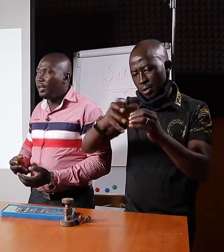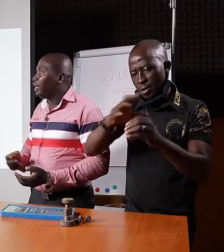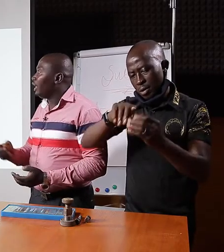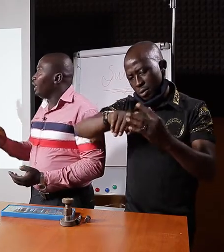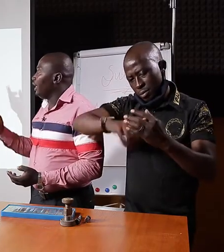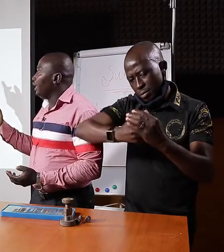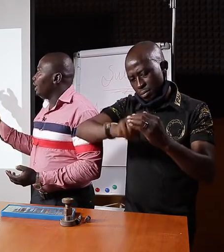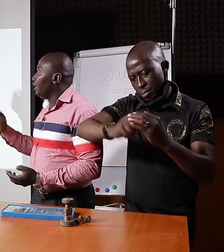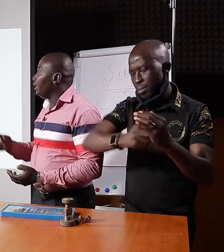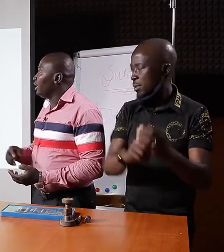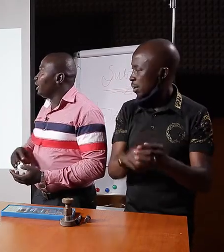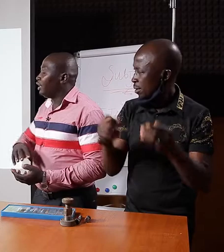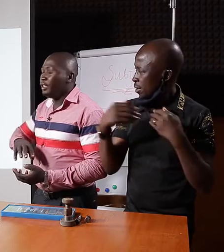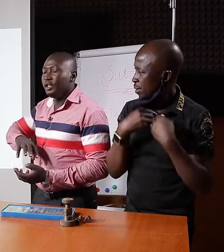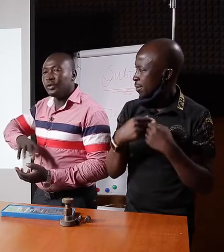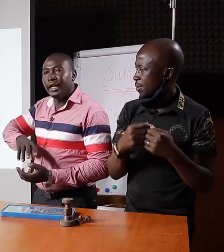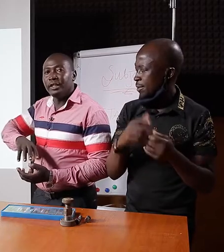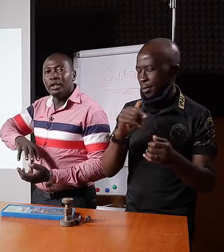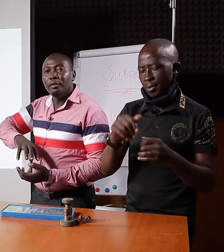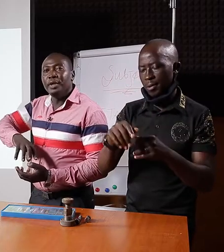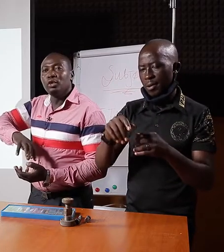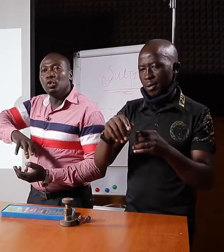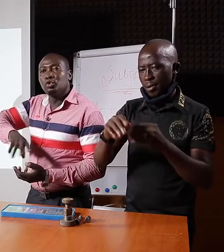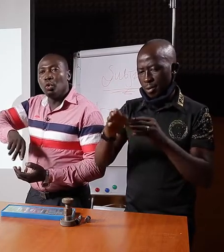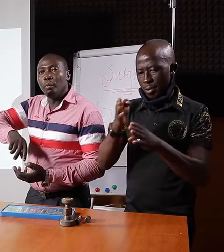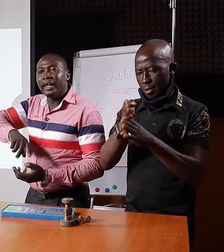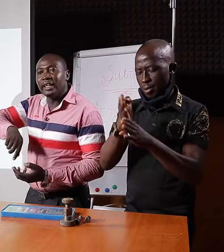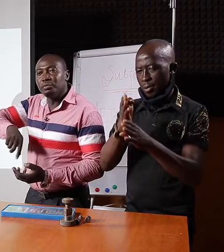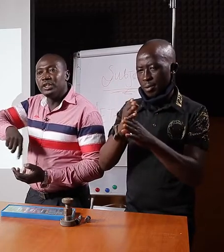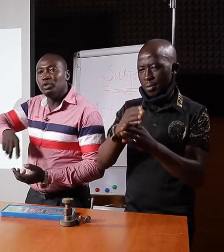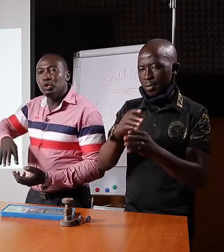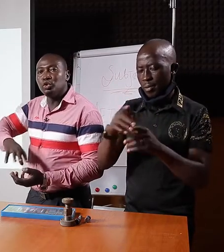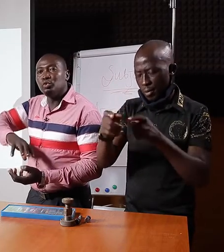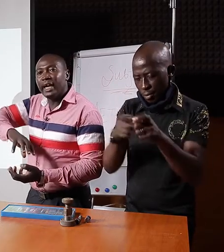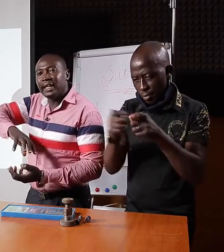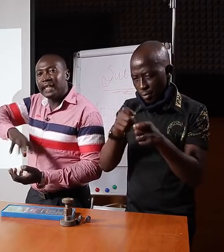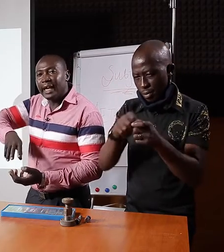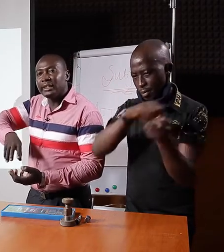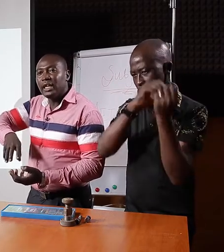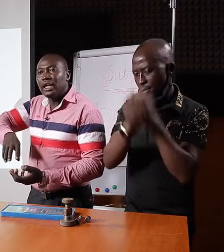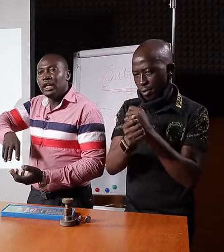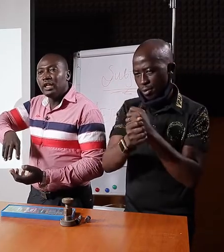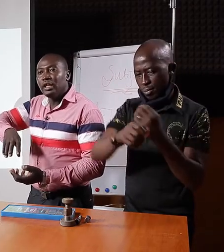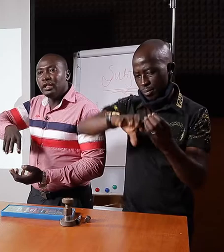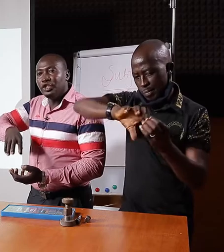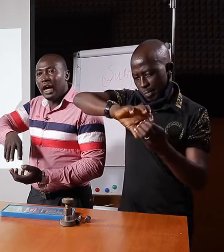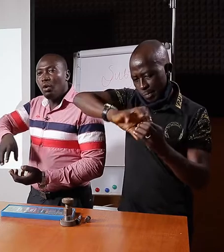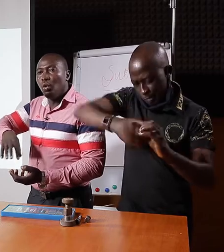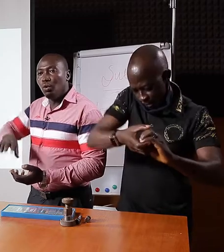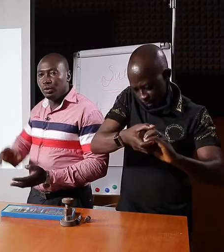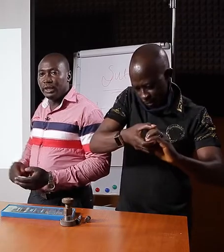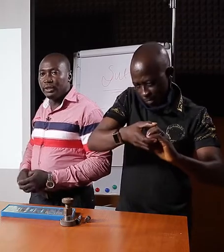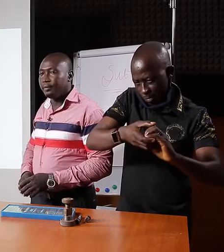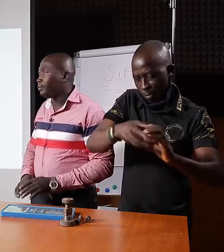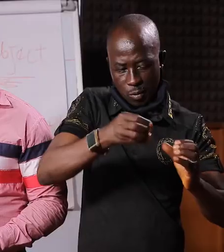have the thread being controlled by transmitting the motion to either tight the jar